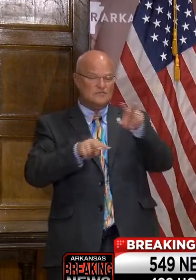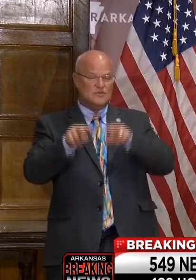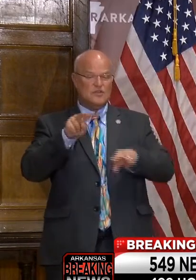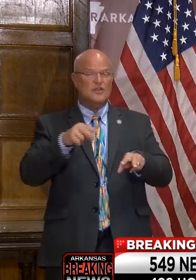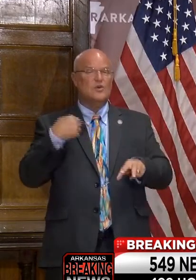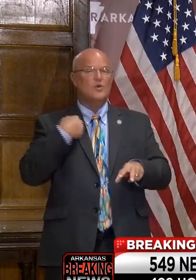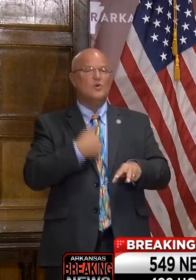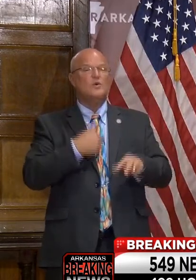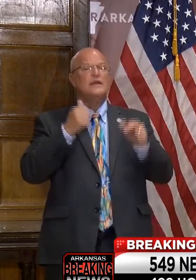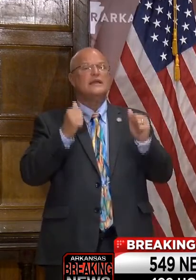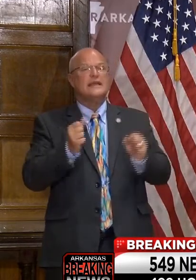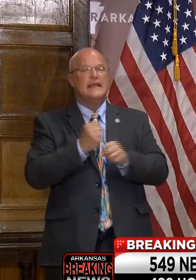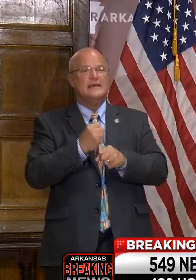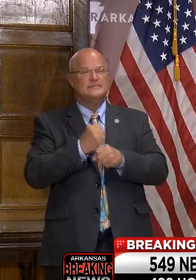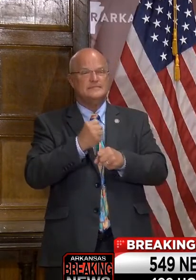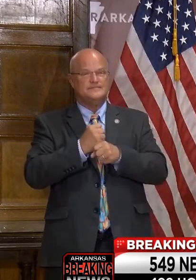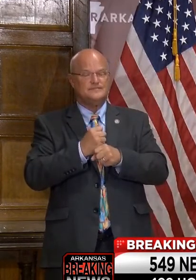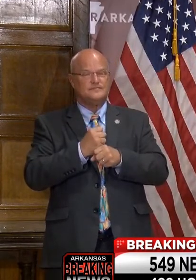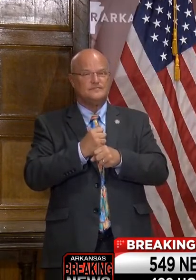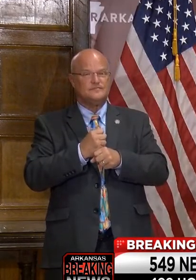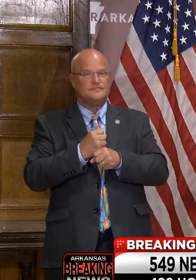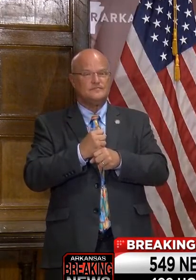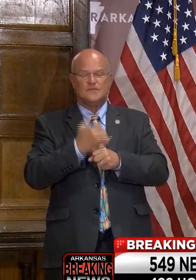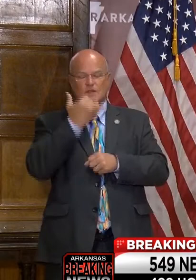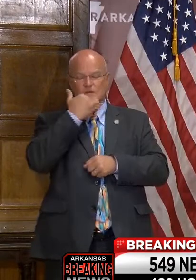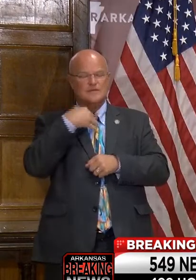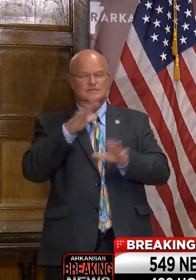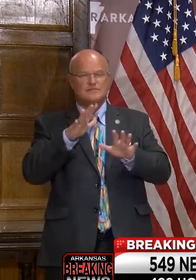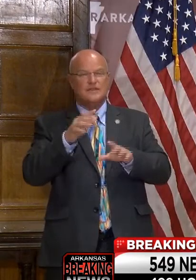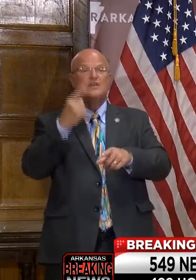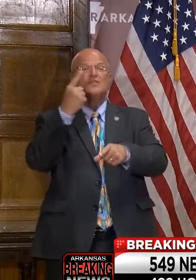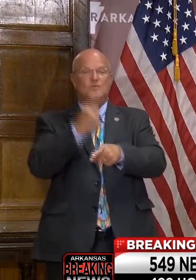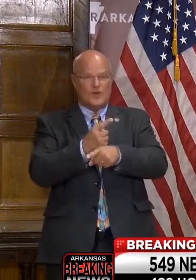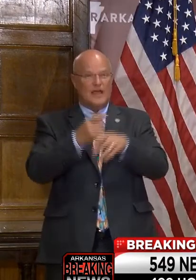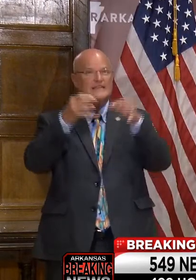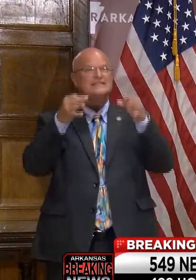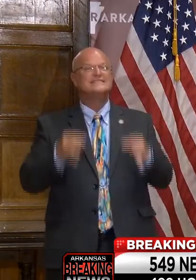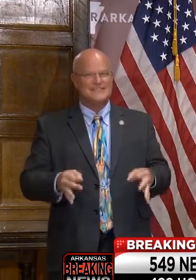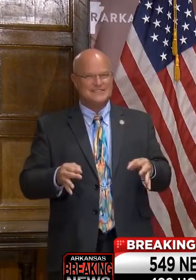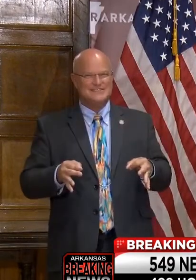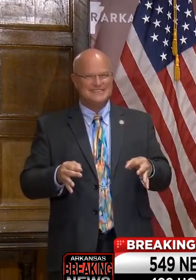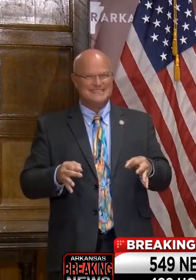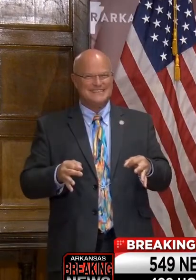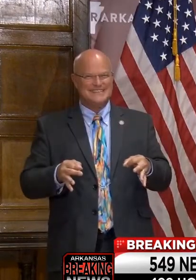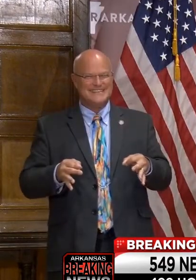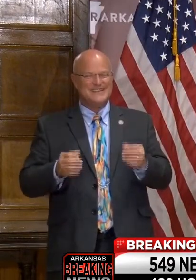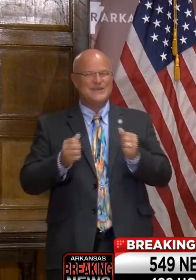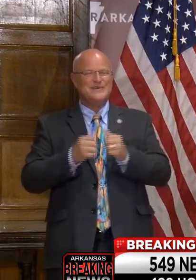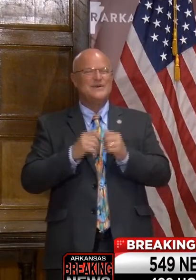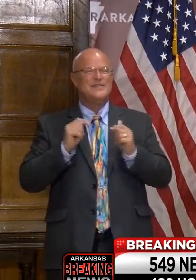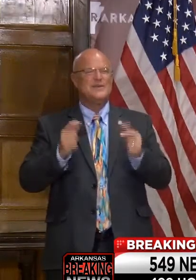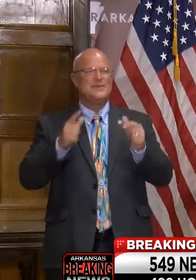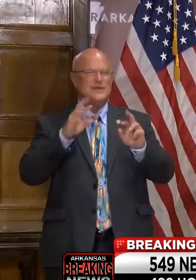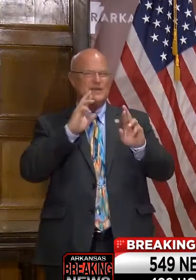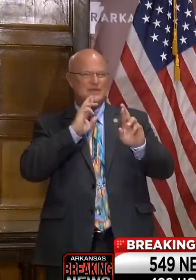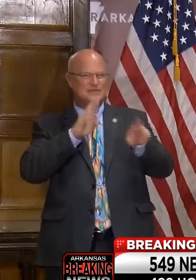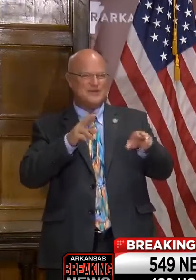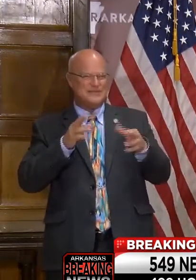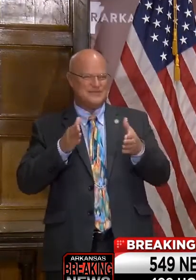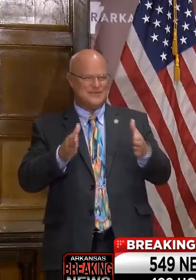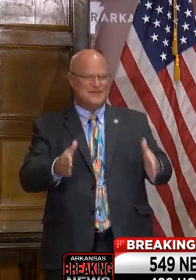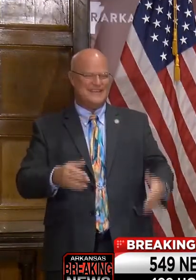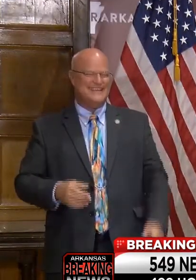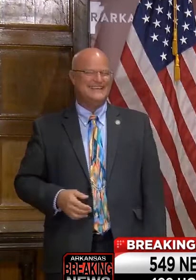so we can make the wrong decisions, the right decisions in a quick and responsive